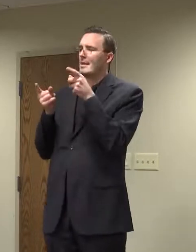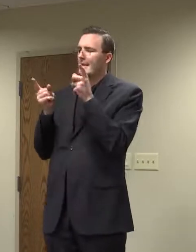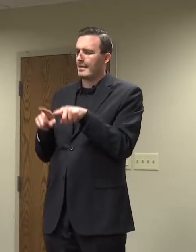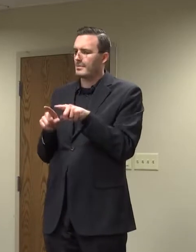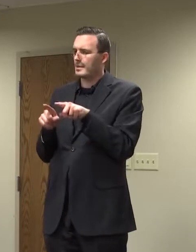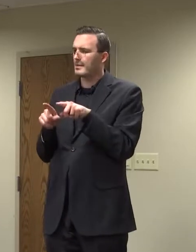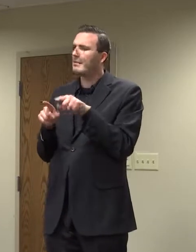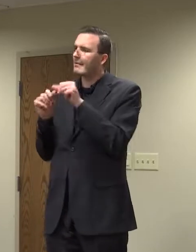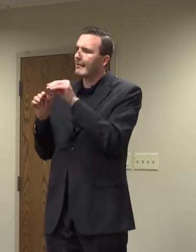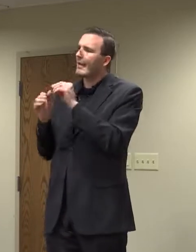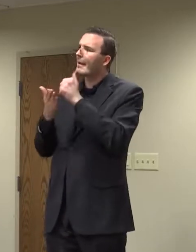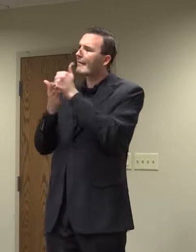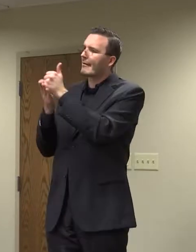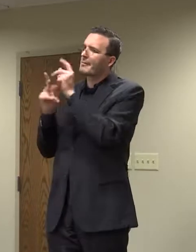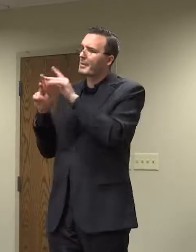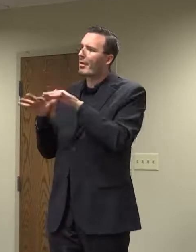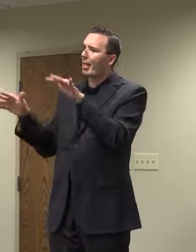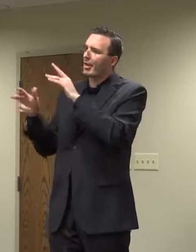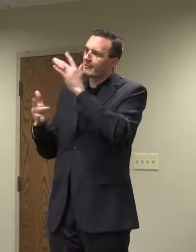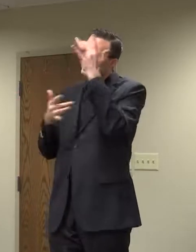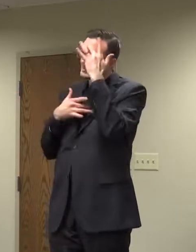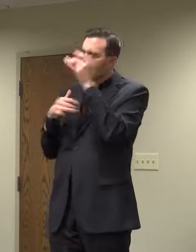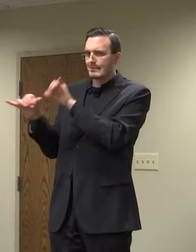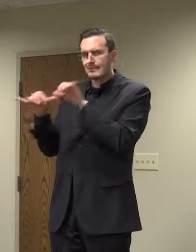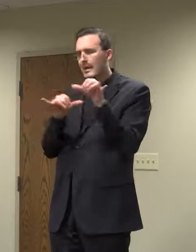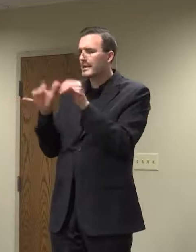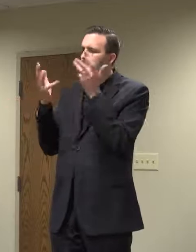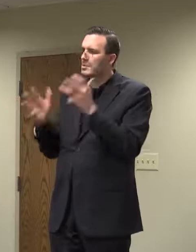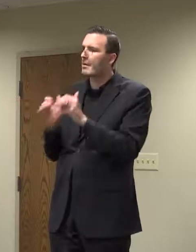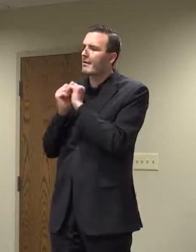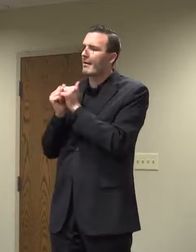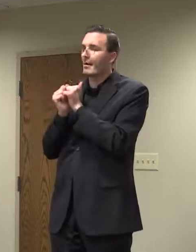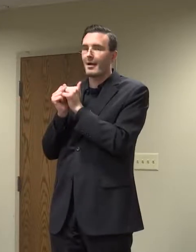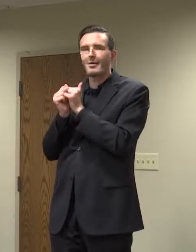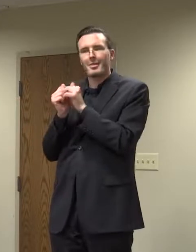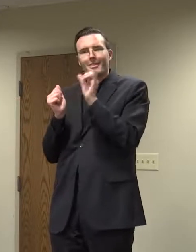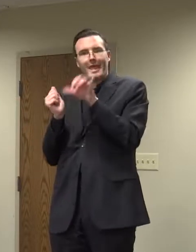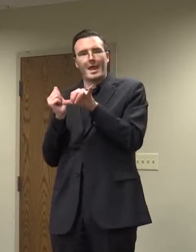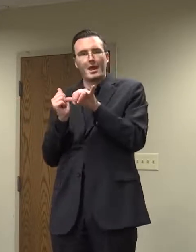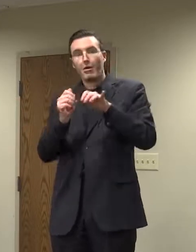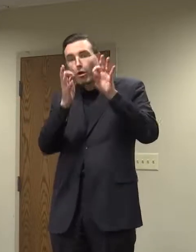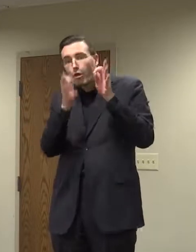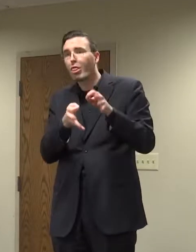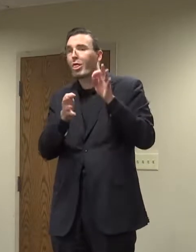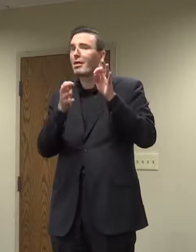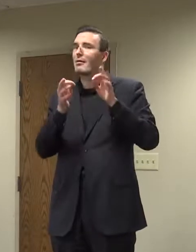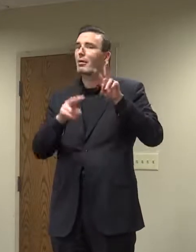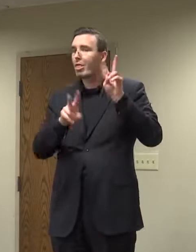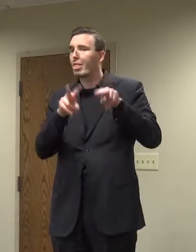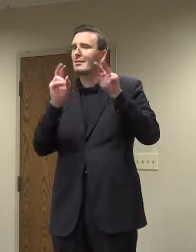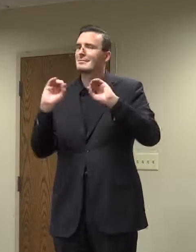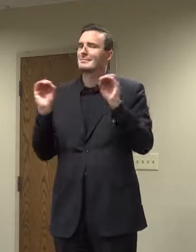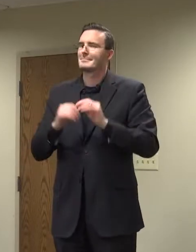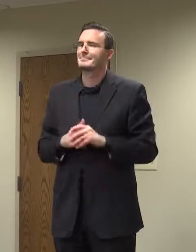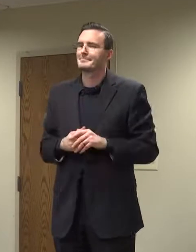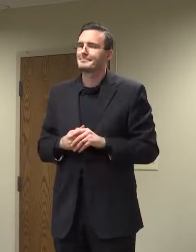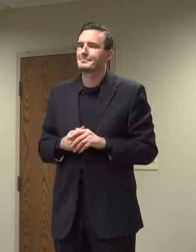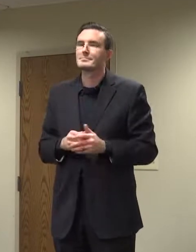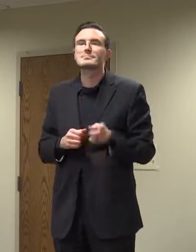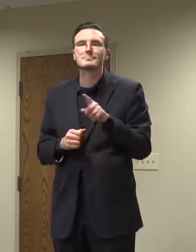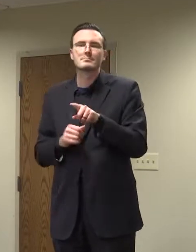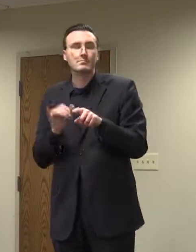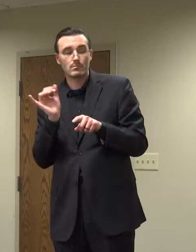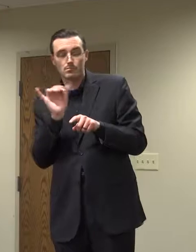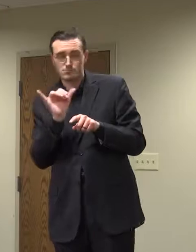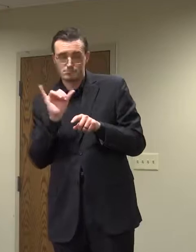goal. You talked a little bit about super spreader events, stuff like the election and stuff, but also Halloween brought a lot of people out of their